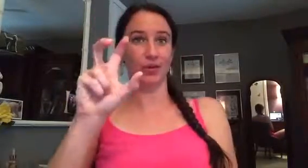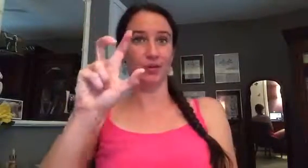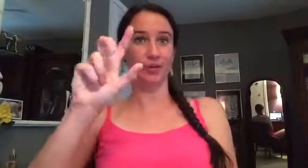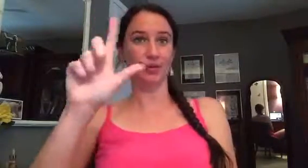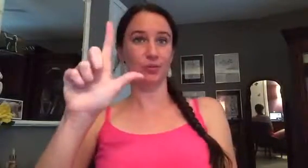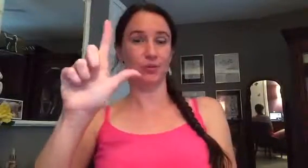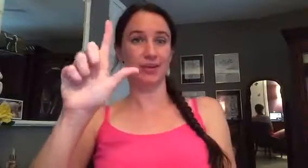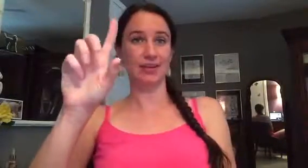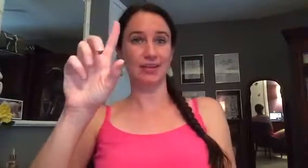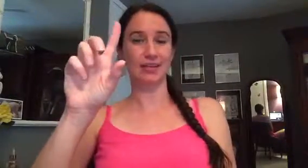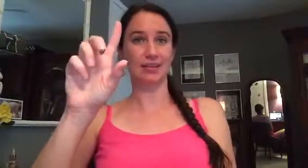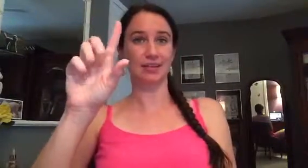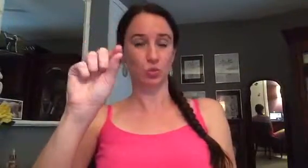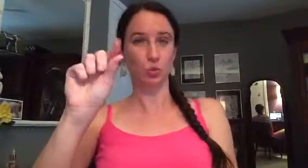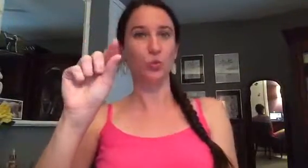320 square feet.